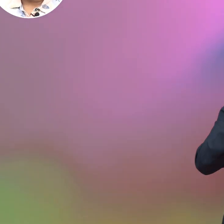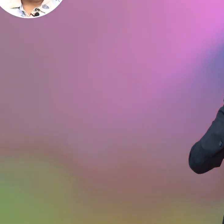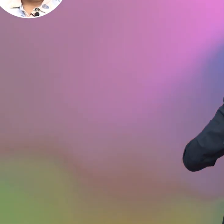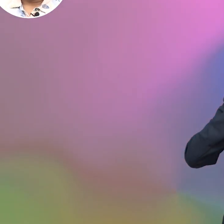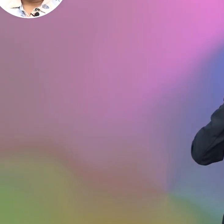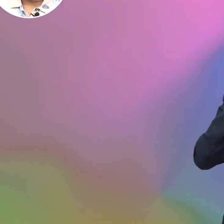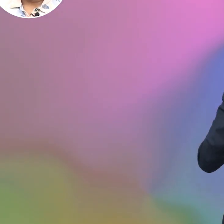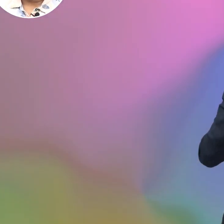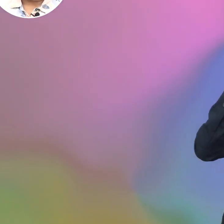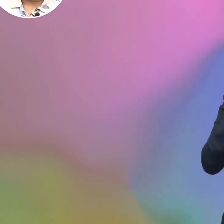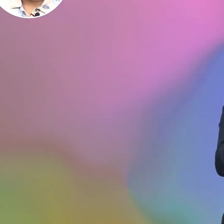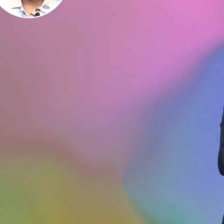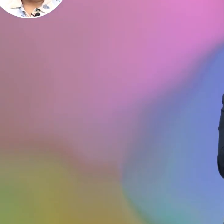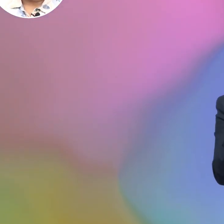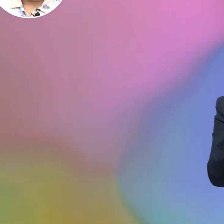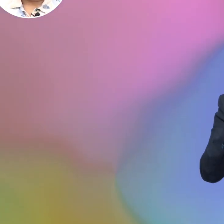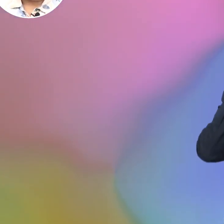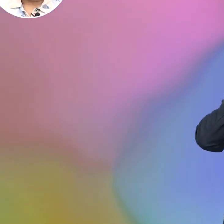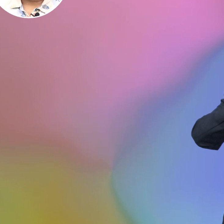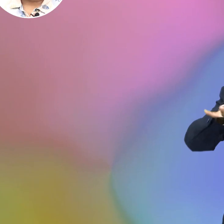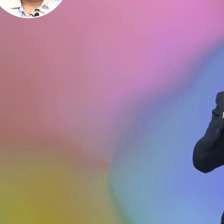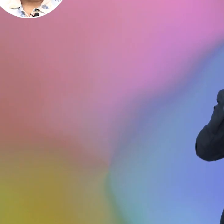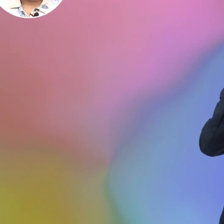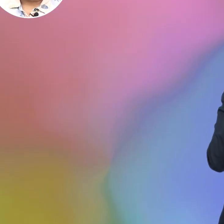energy and release carbon dioxide.